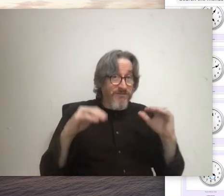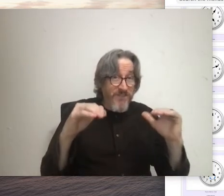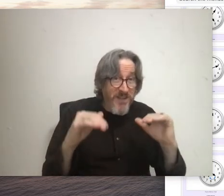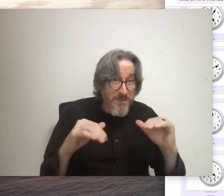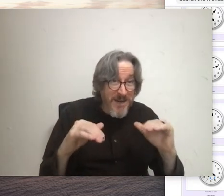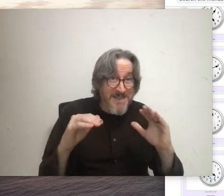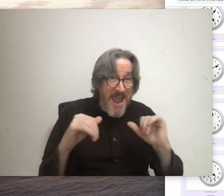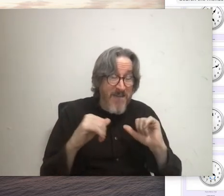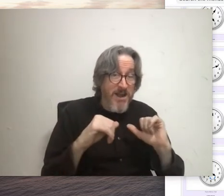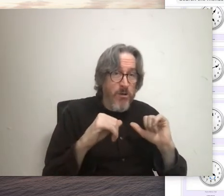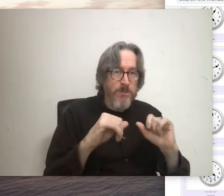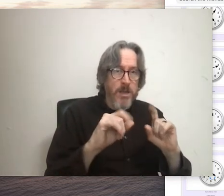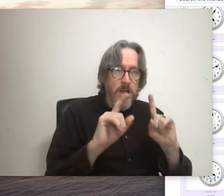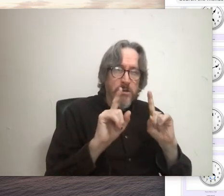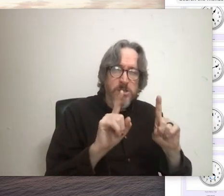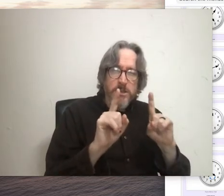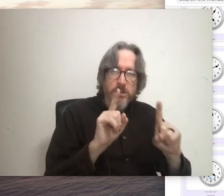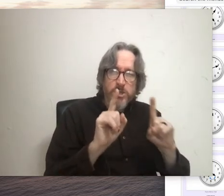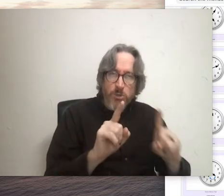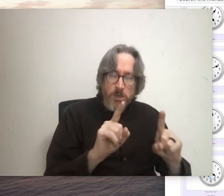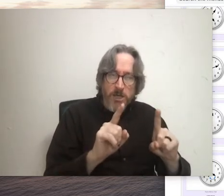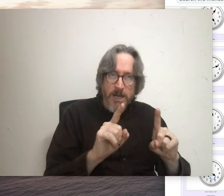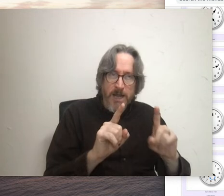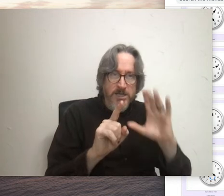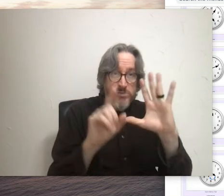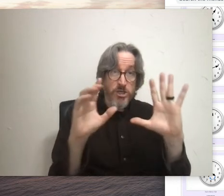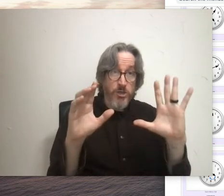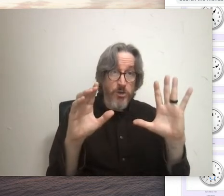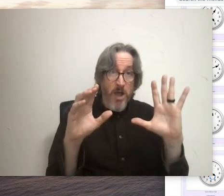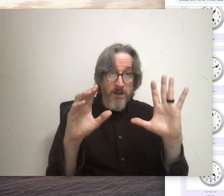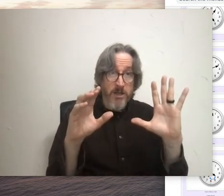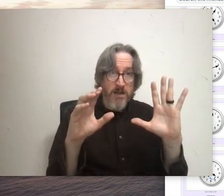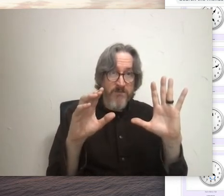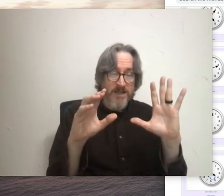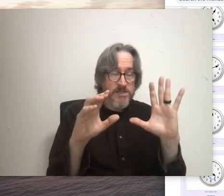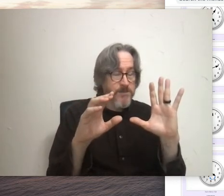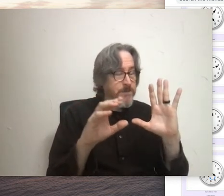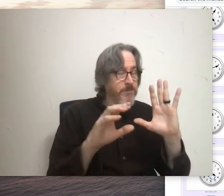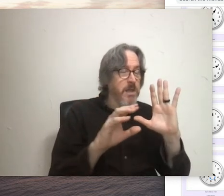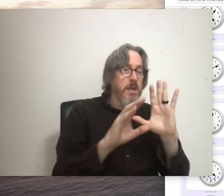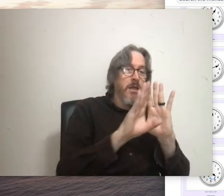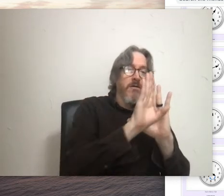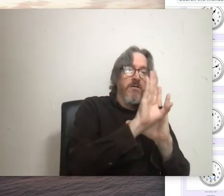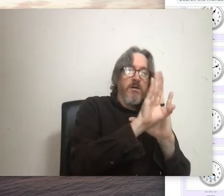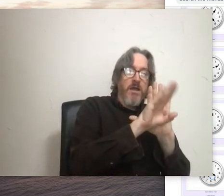here, 15 minutes and half an hour, there's a little shortcut. And I just want to show you on the clock phase.